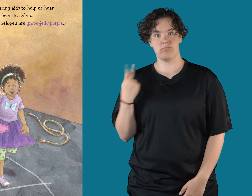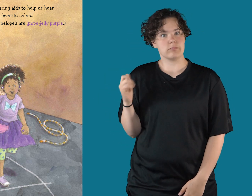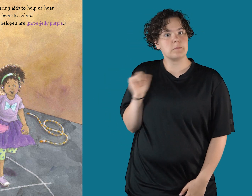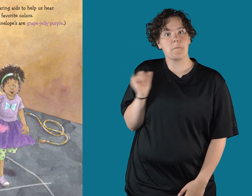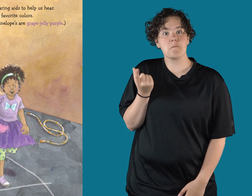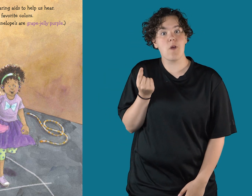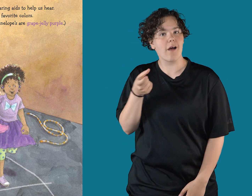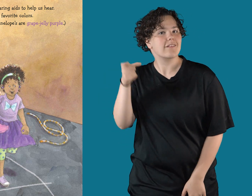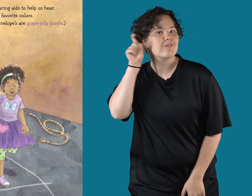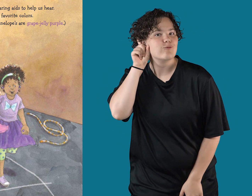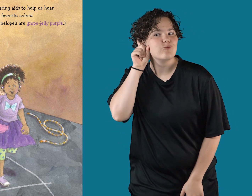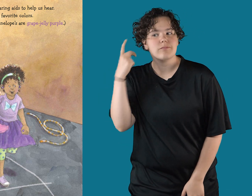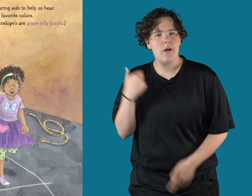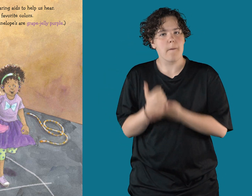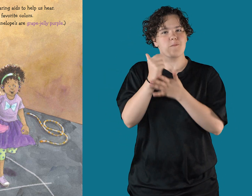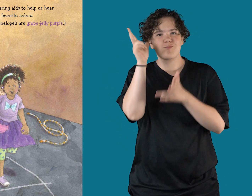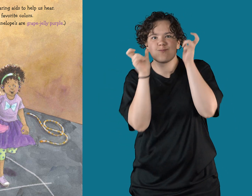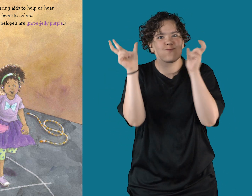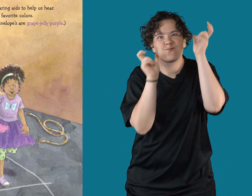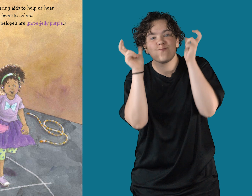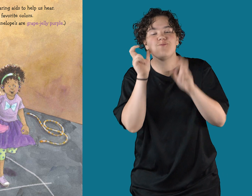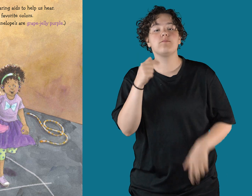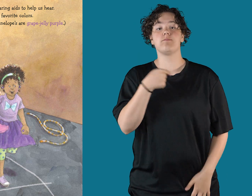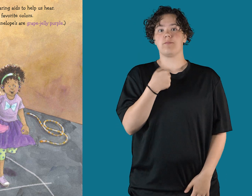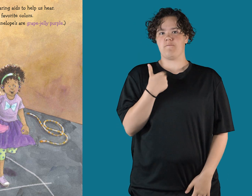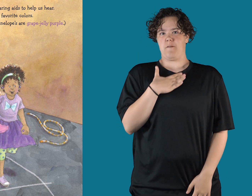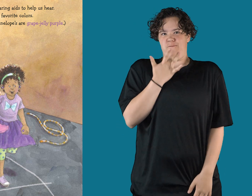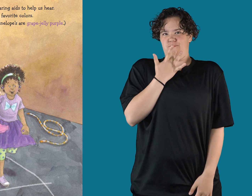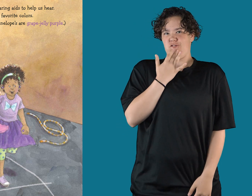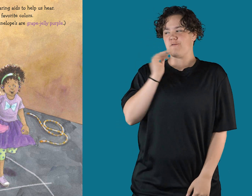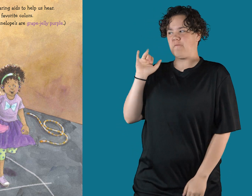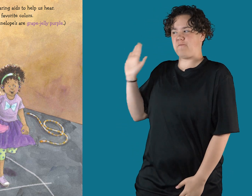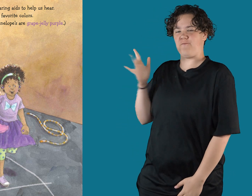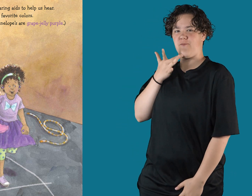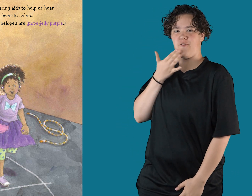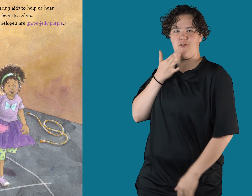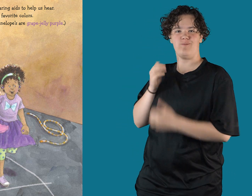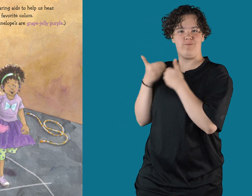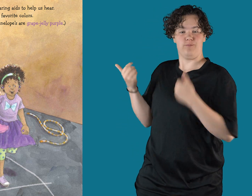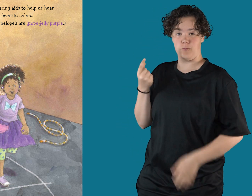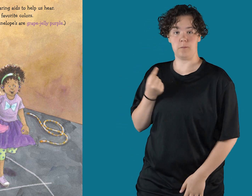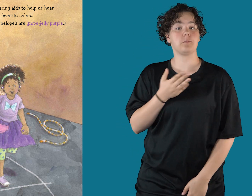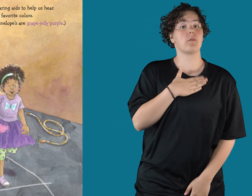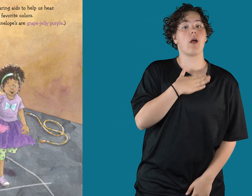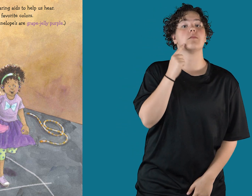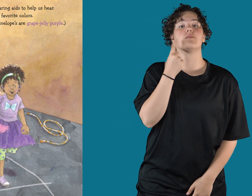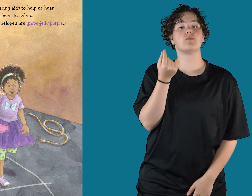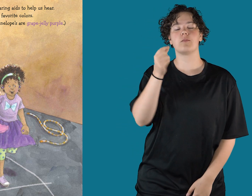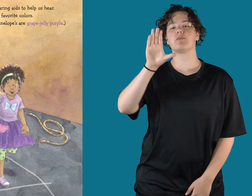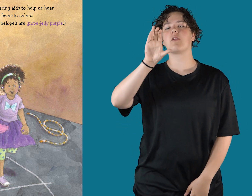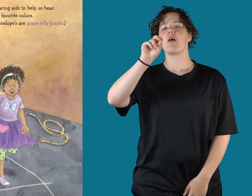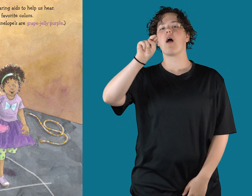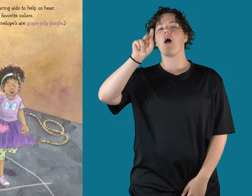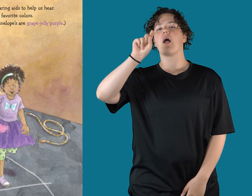Penelope and I both wear hearing aids to help us hear, and we both wear them in our favorite colors. Mine are